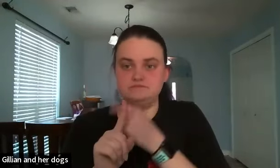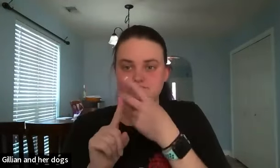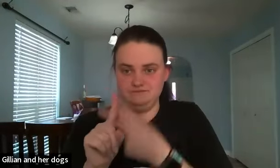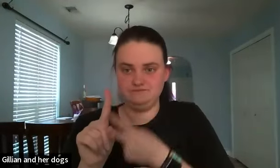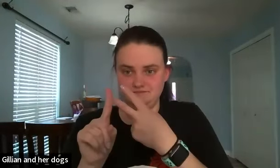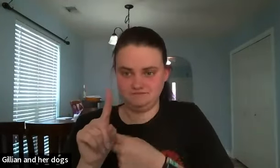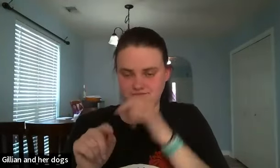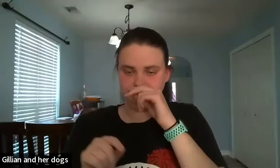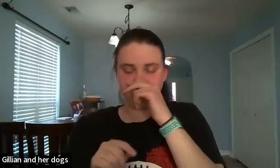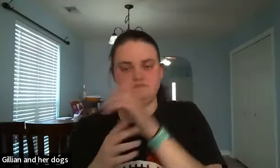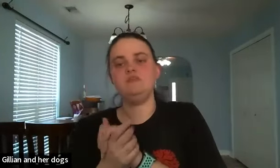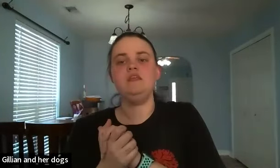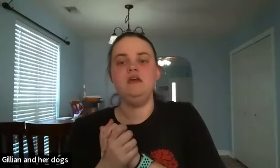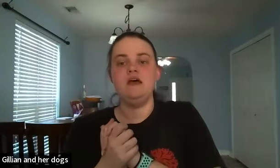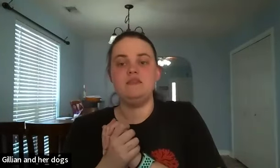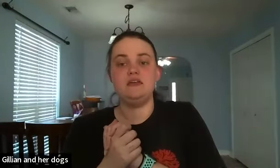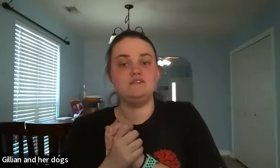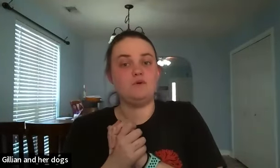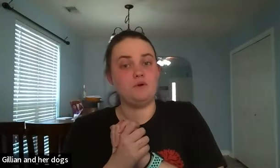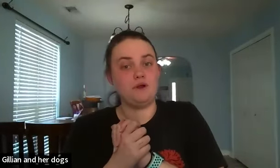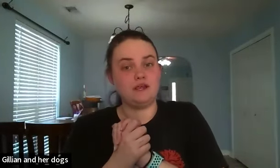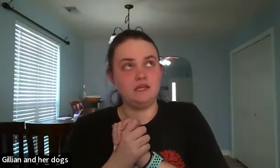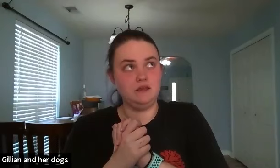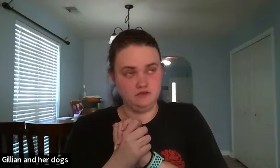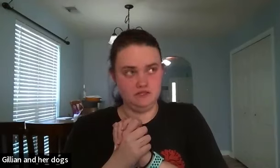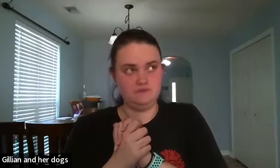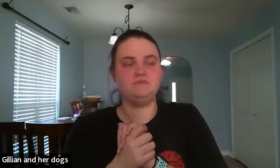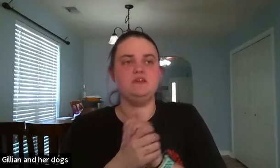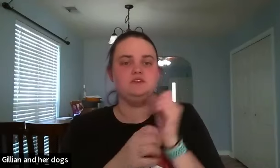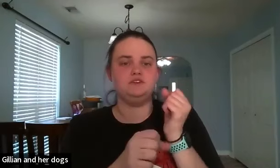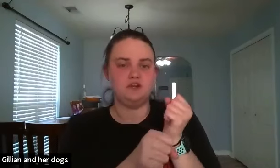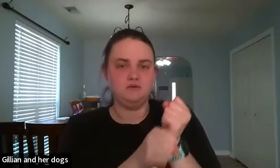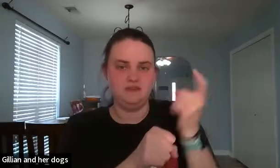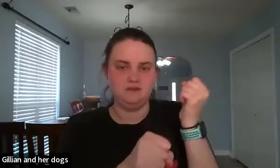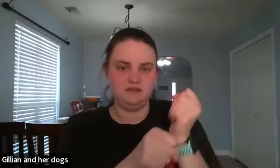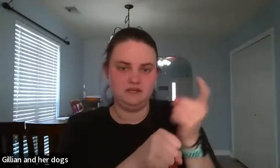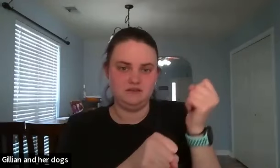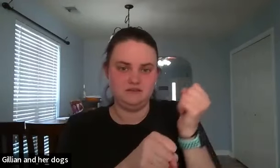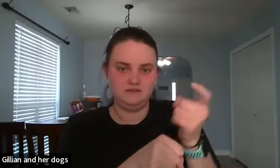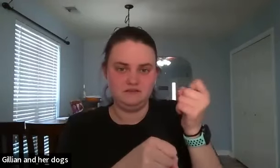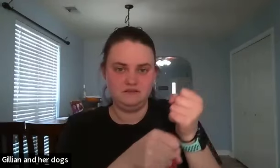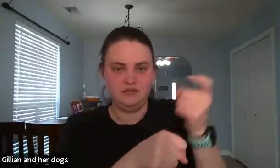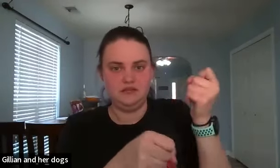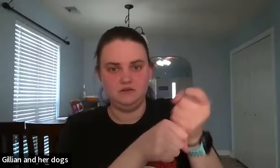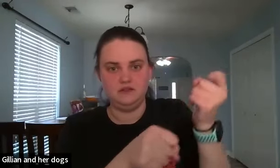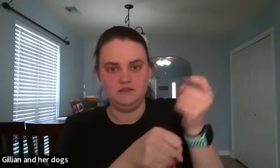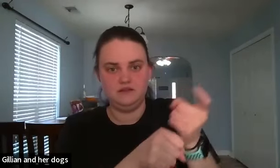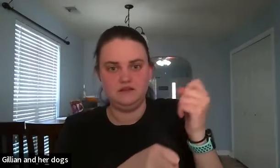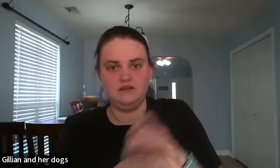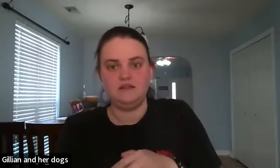Mm-hmm. And then for yearly, you're going to go yearly, like yearly.